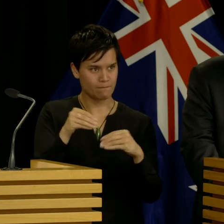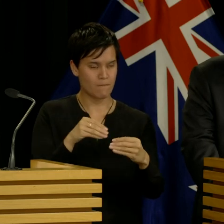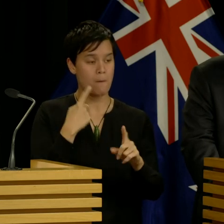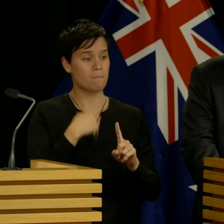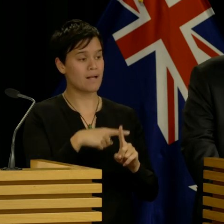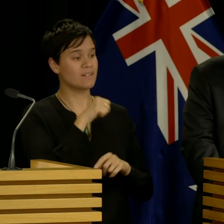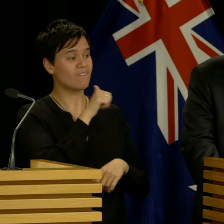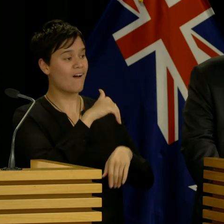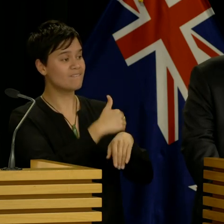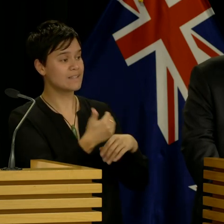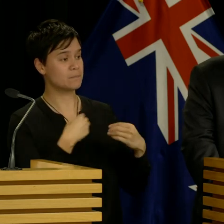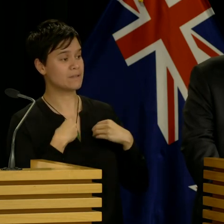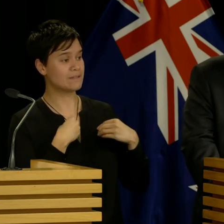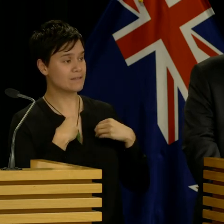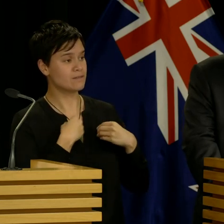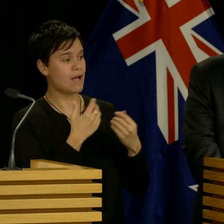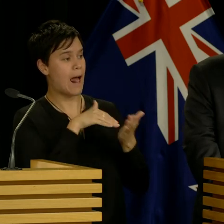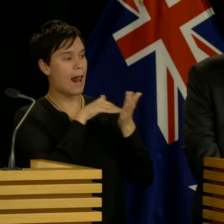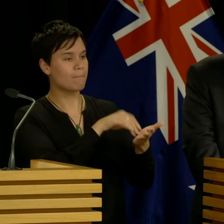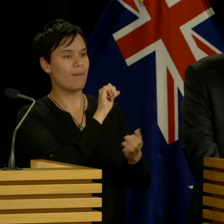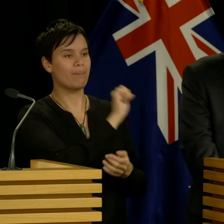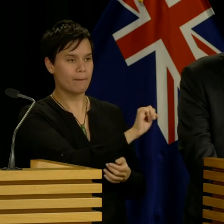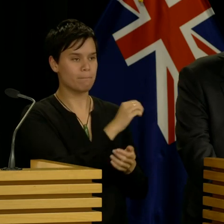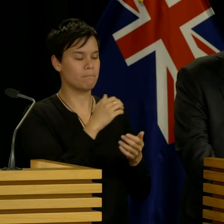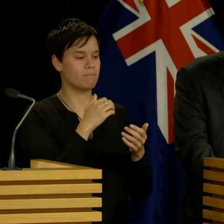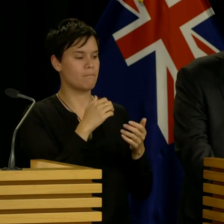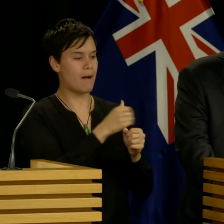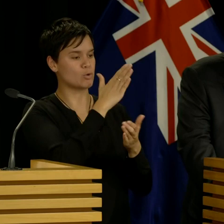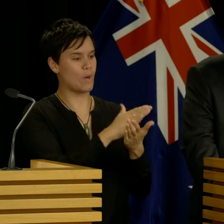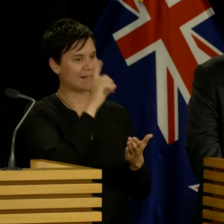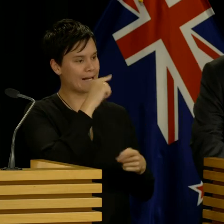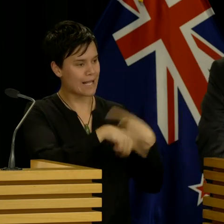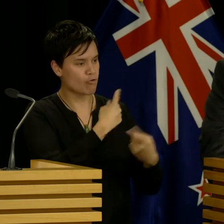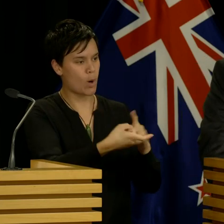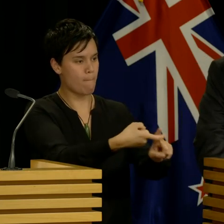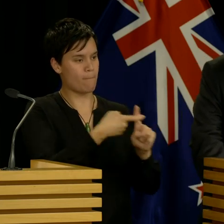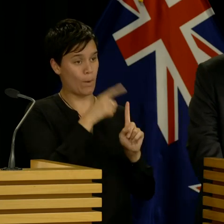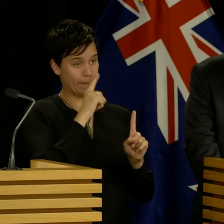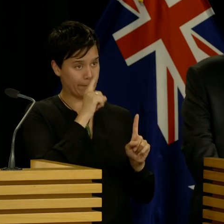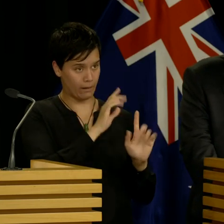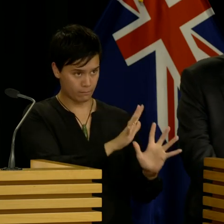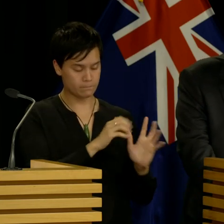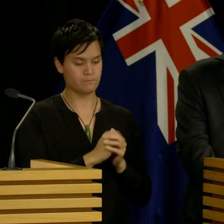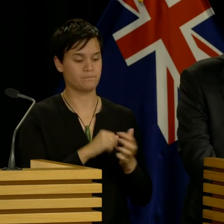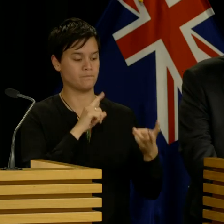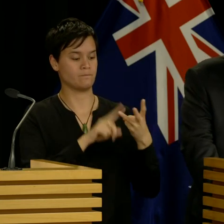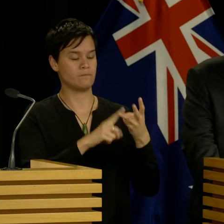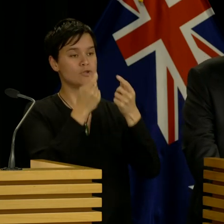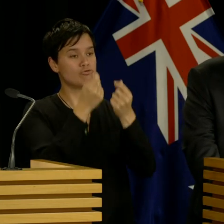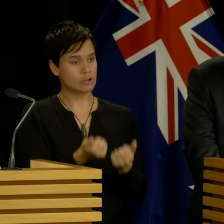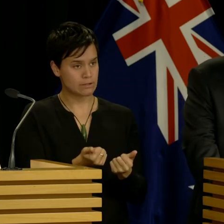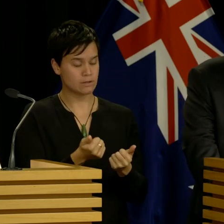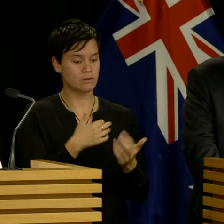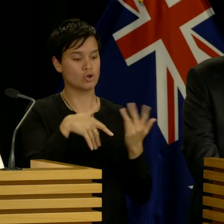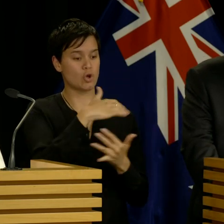businesses and maintain employment, and support for measures for business investment. Thirdly, the Treasury and the Ministry of Social